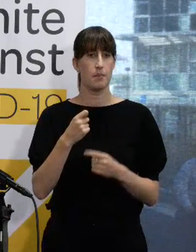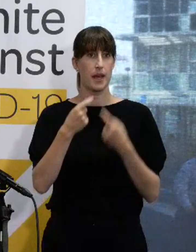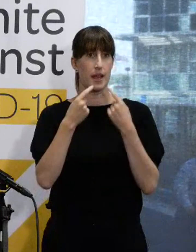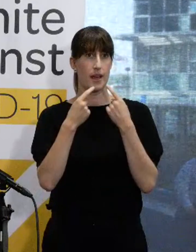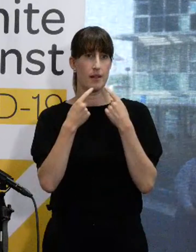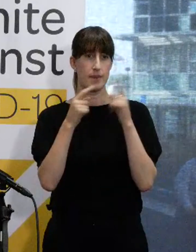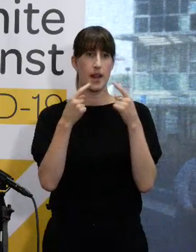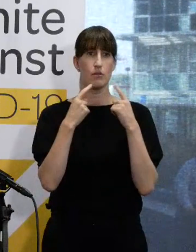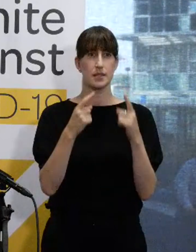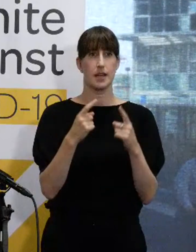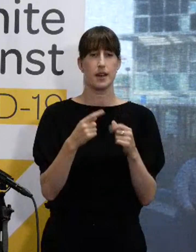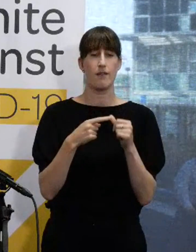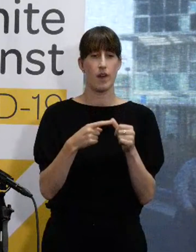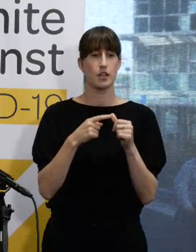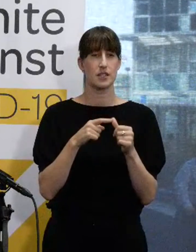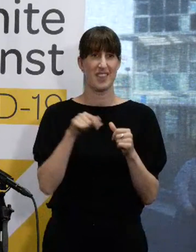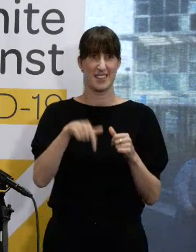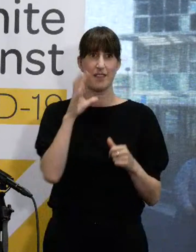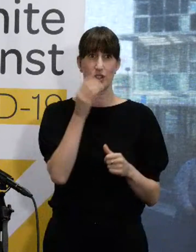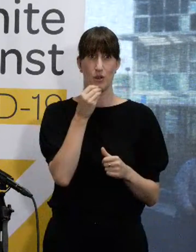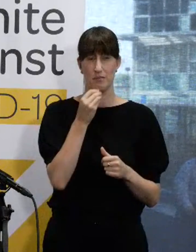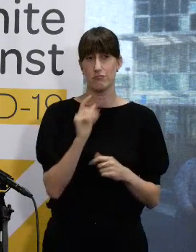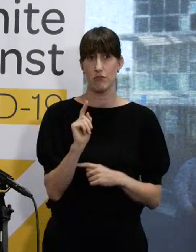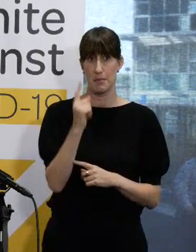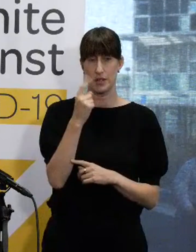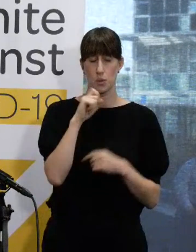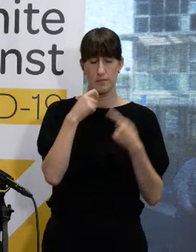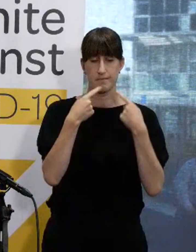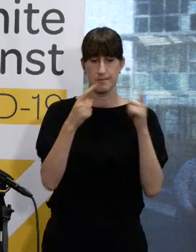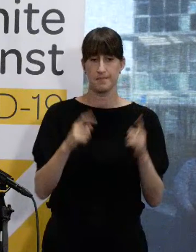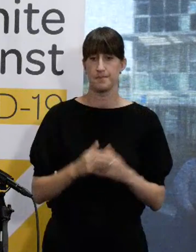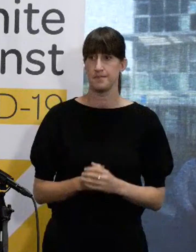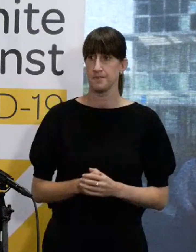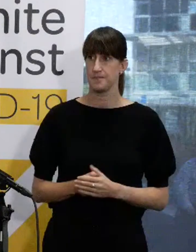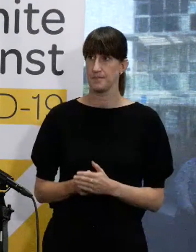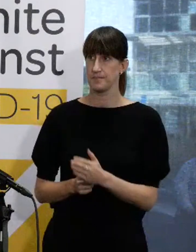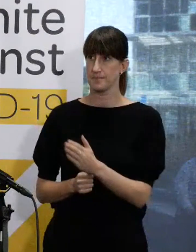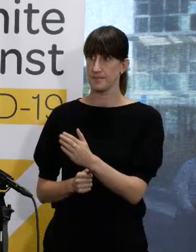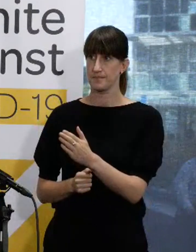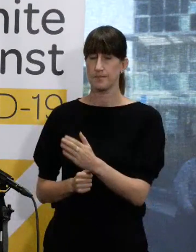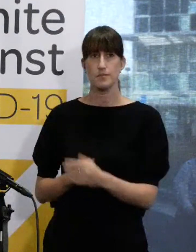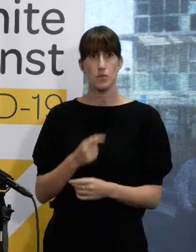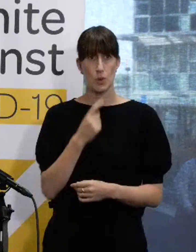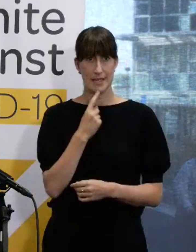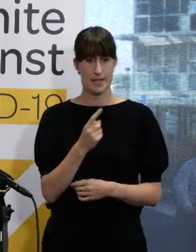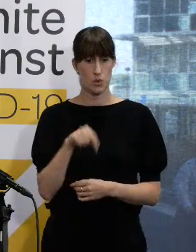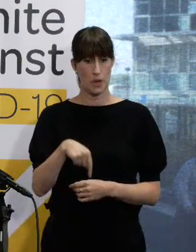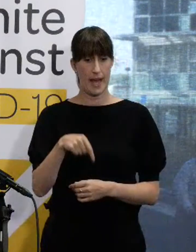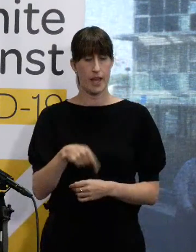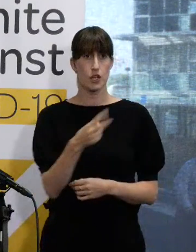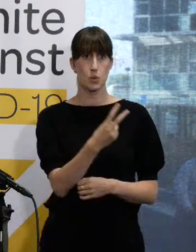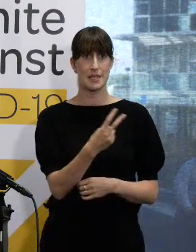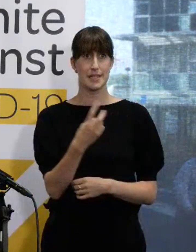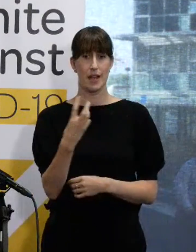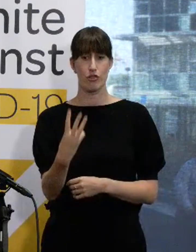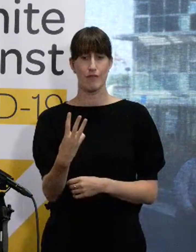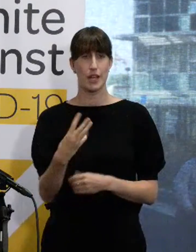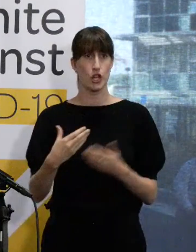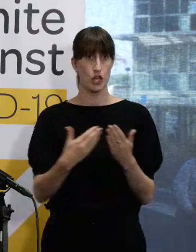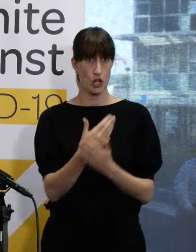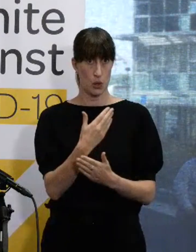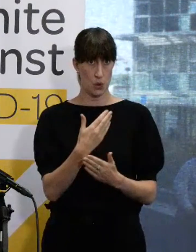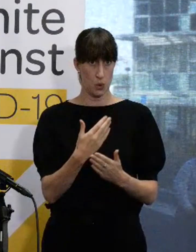afternoon. I'm now open to questions. How many of the cases today, you said that there were 23, how many of them, those came from India?